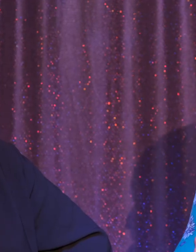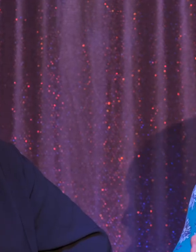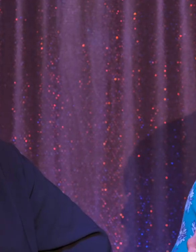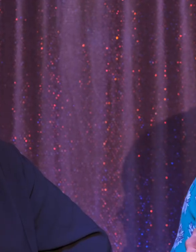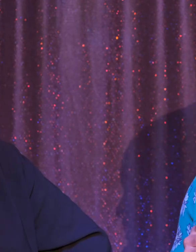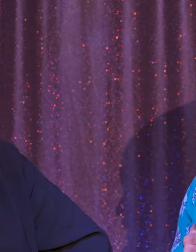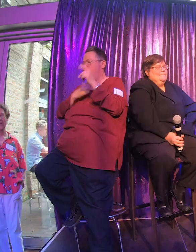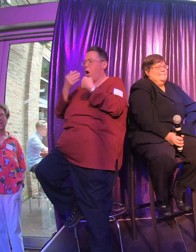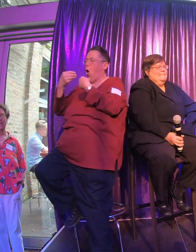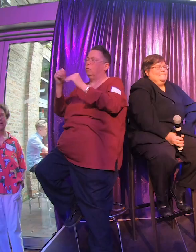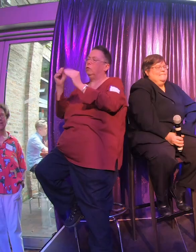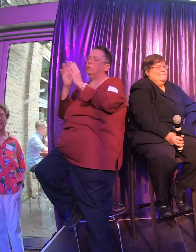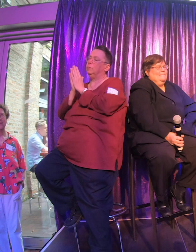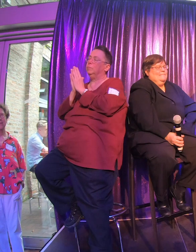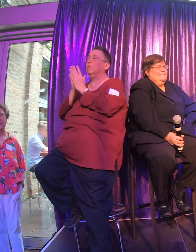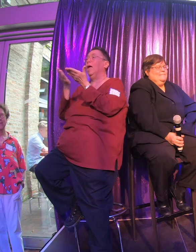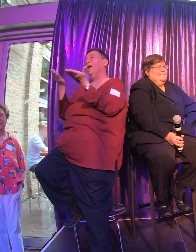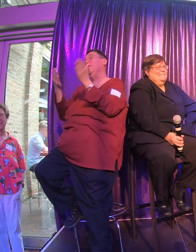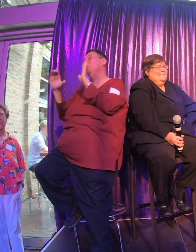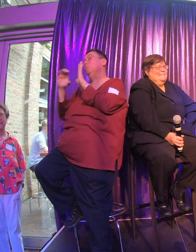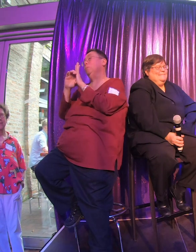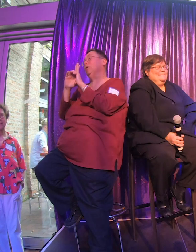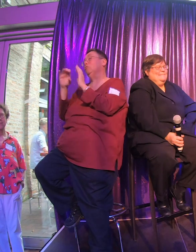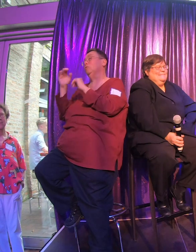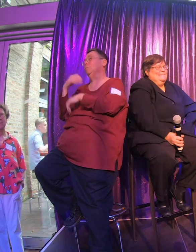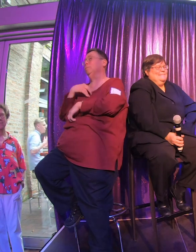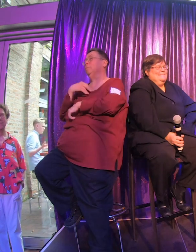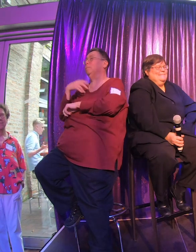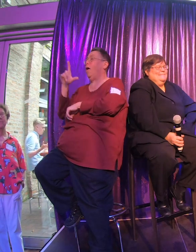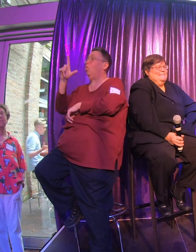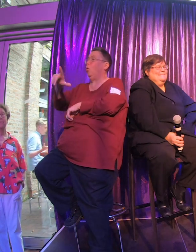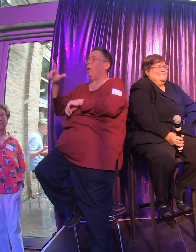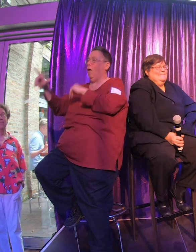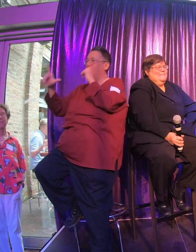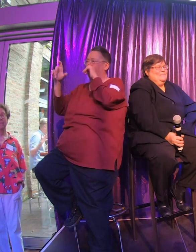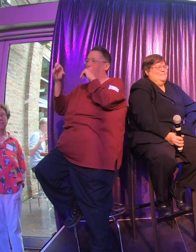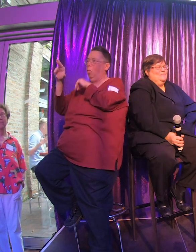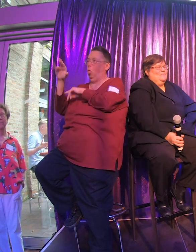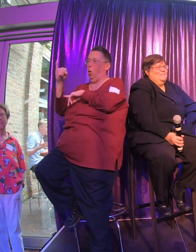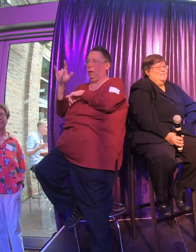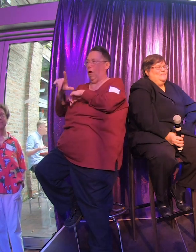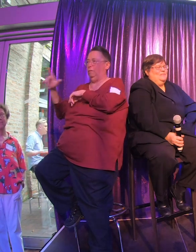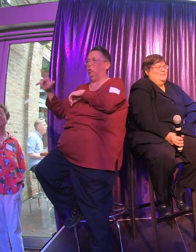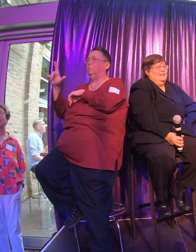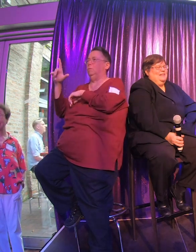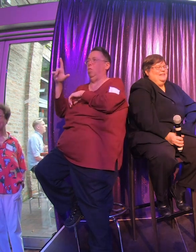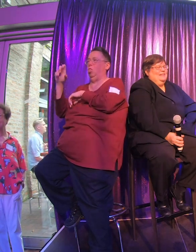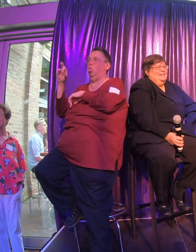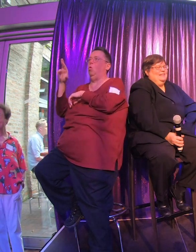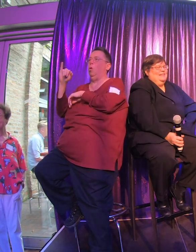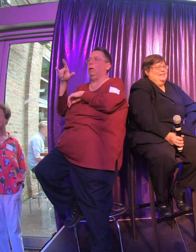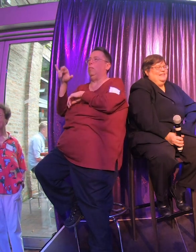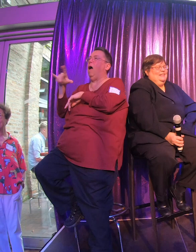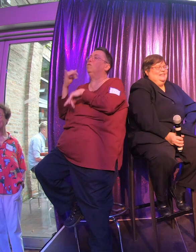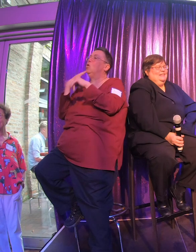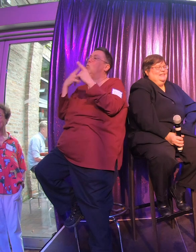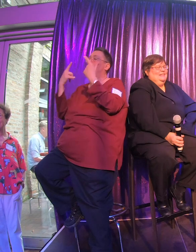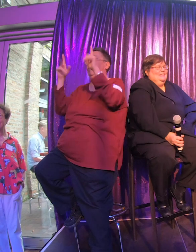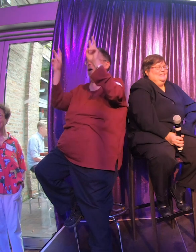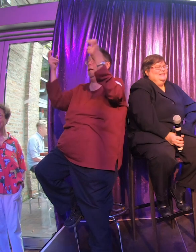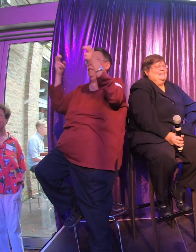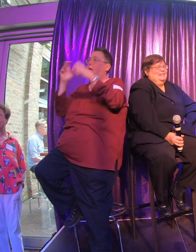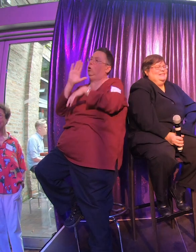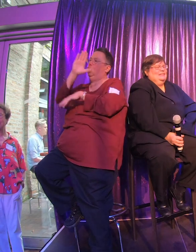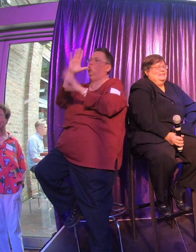Windy City Times today, and there was a picture of Lori Lightfoot, Chicago mayor, with the headline,